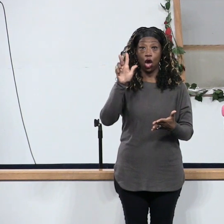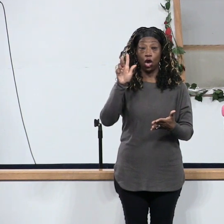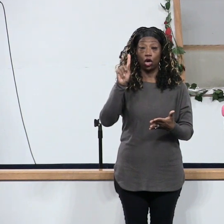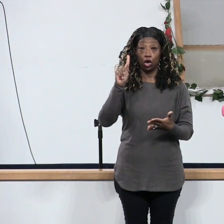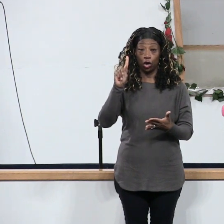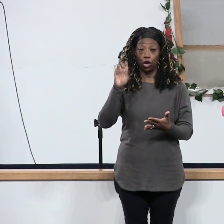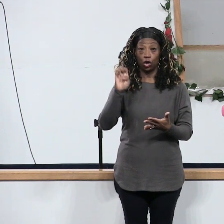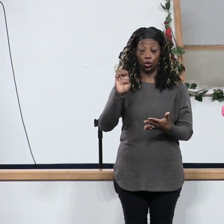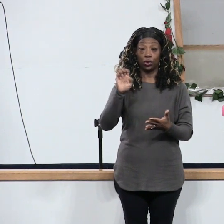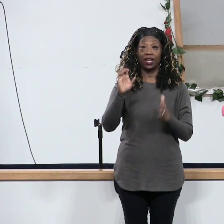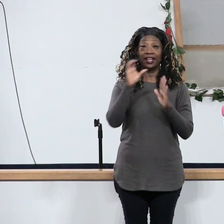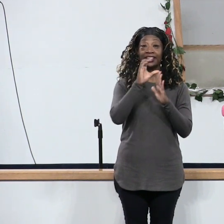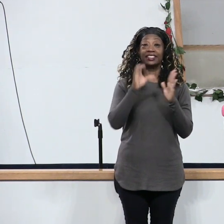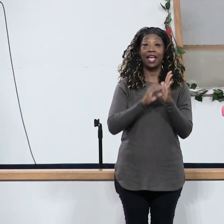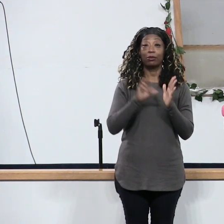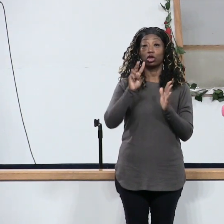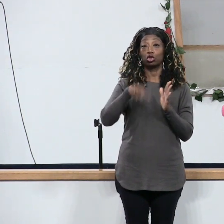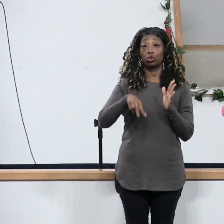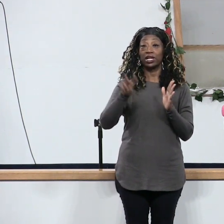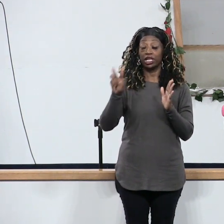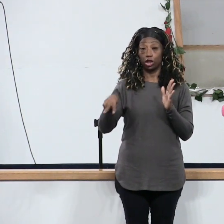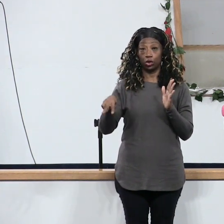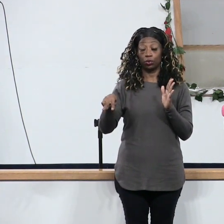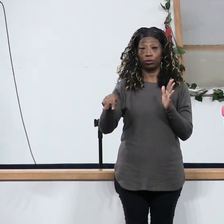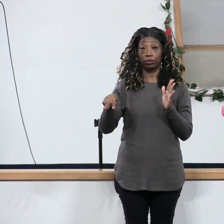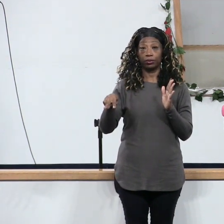chapter 22.